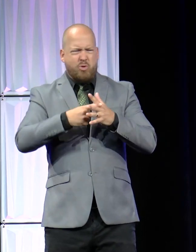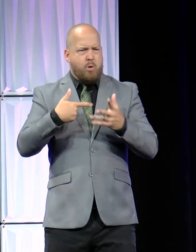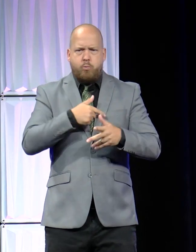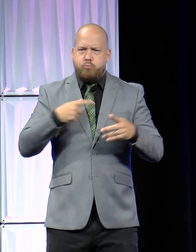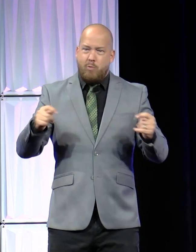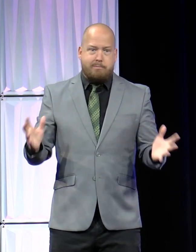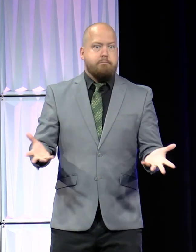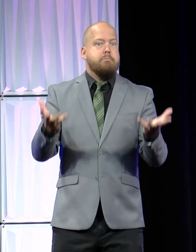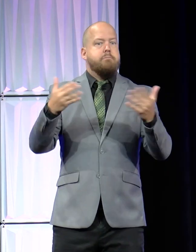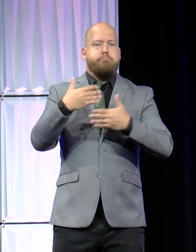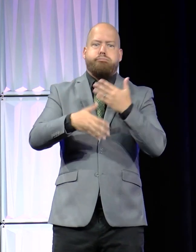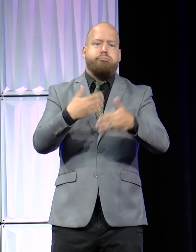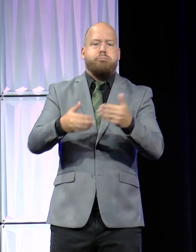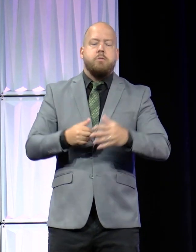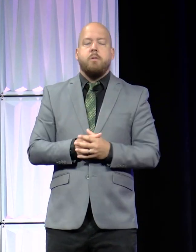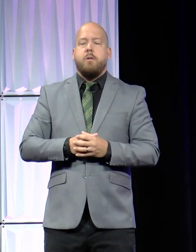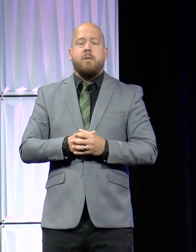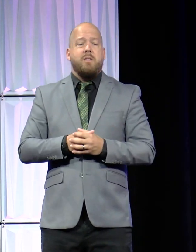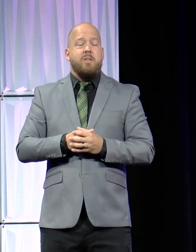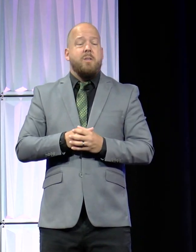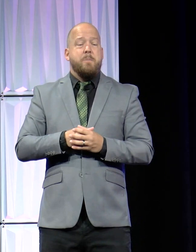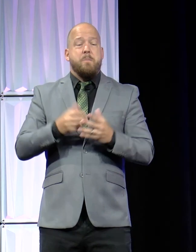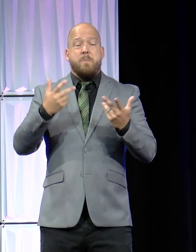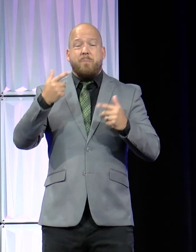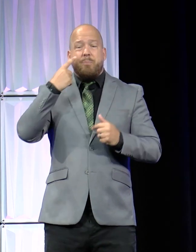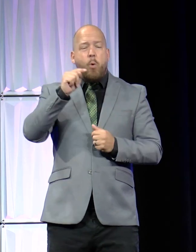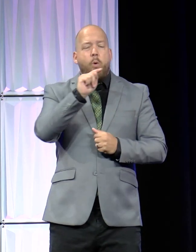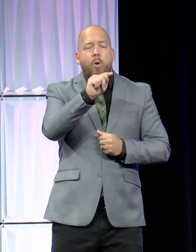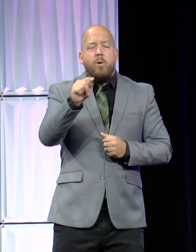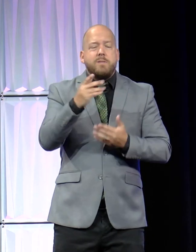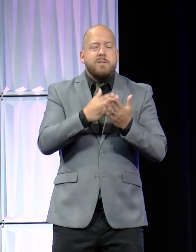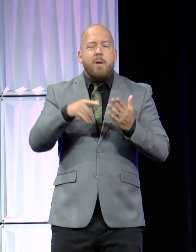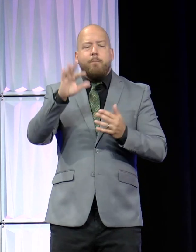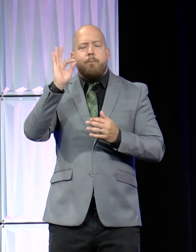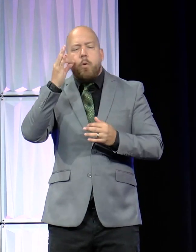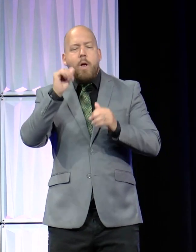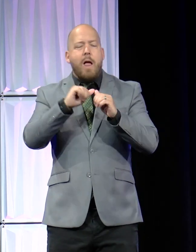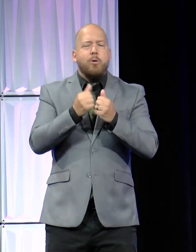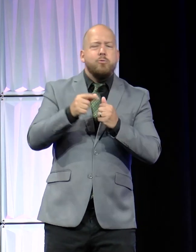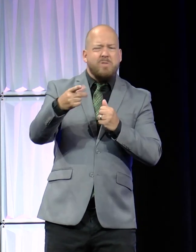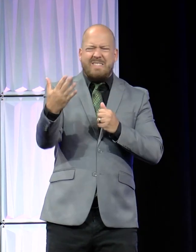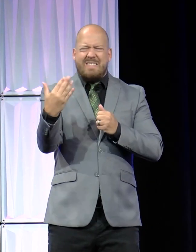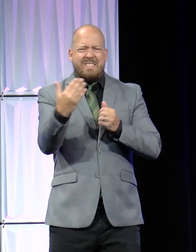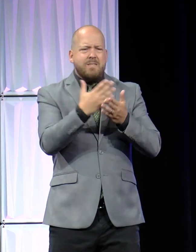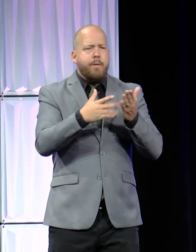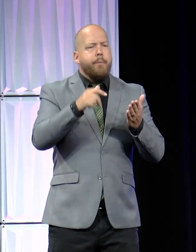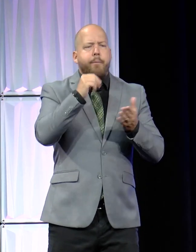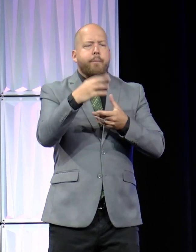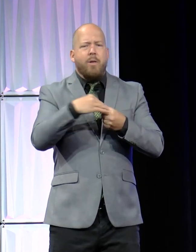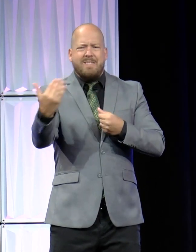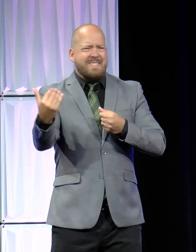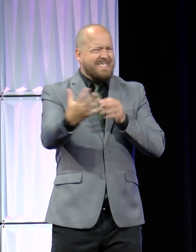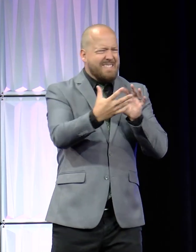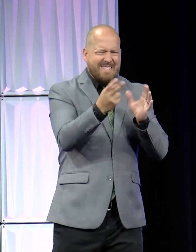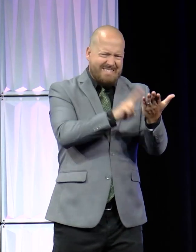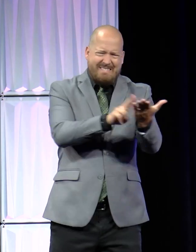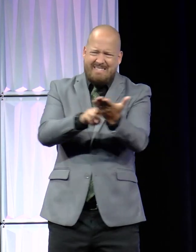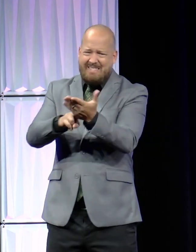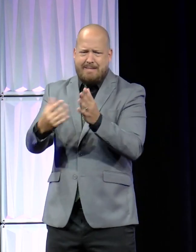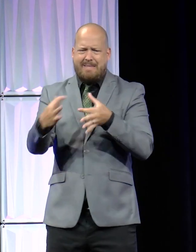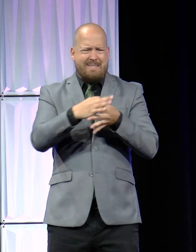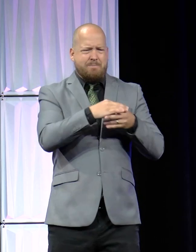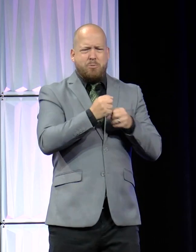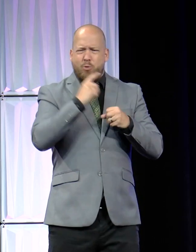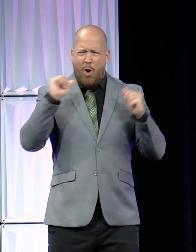even a few federal agencies. Indeed, as the president has long said, it takes all of us working